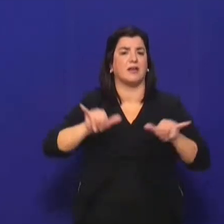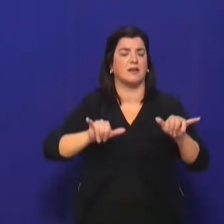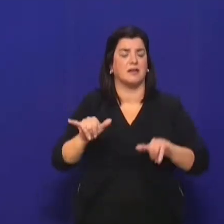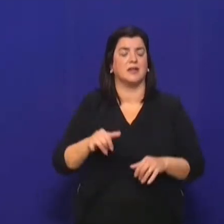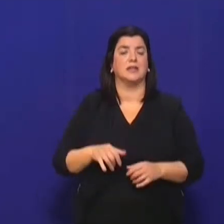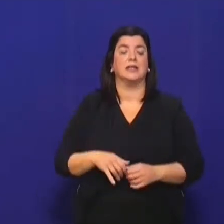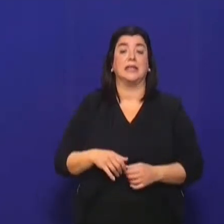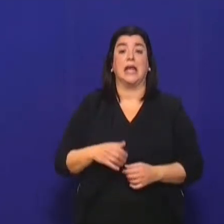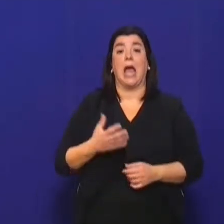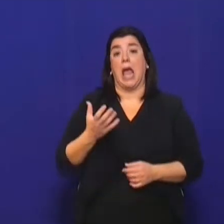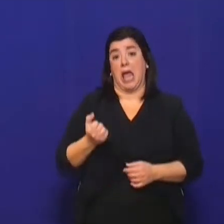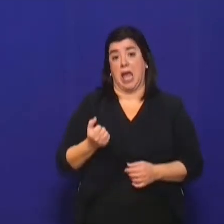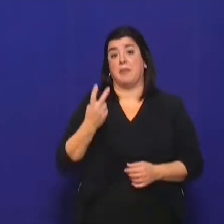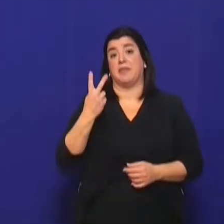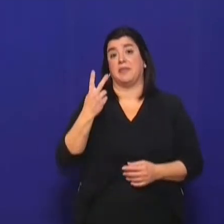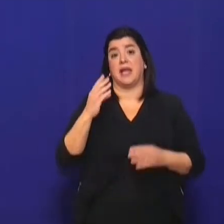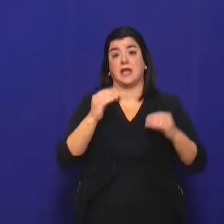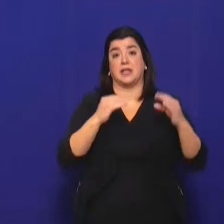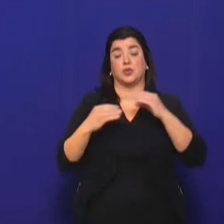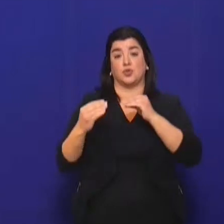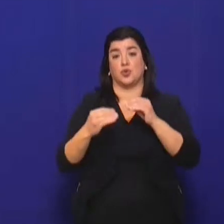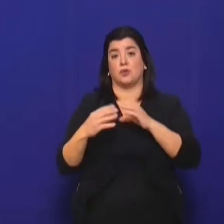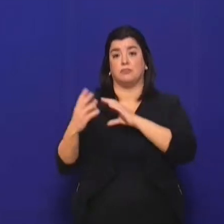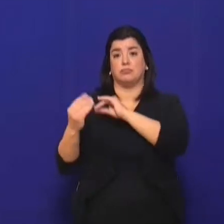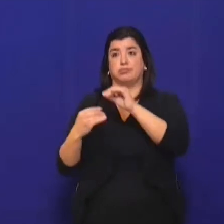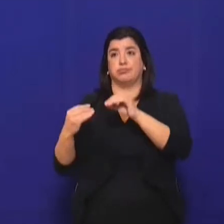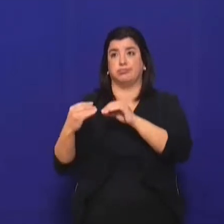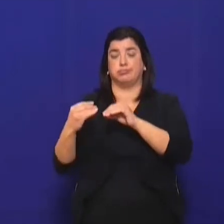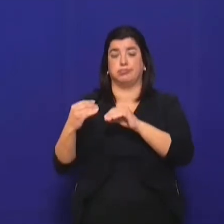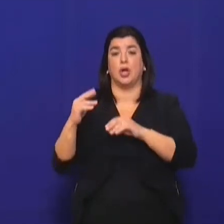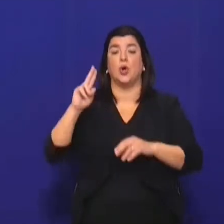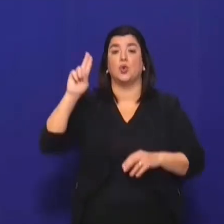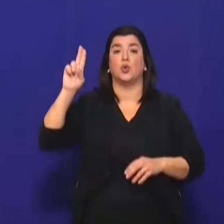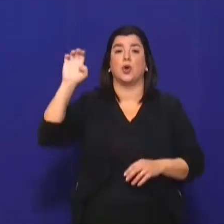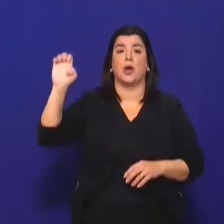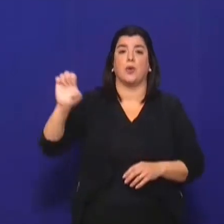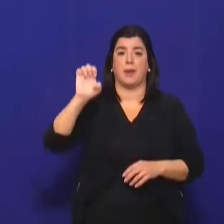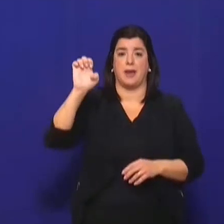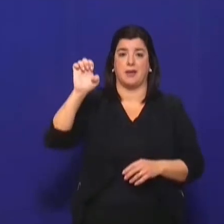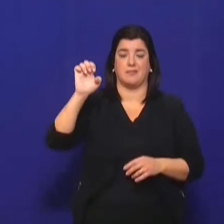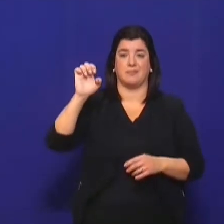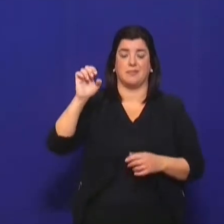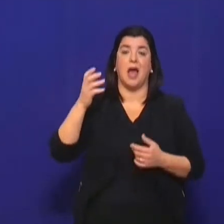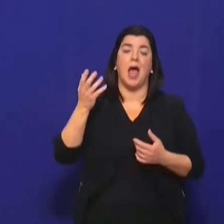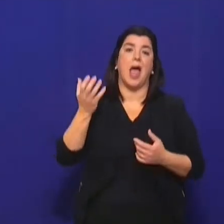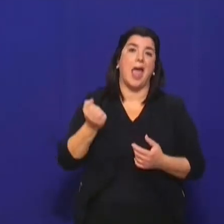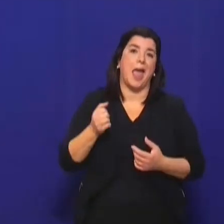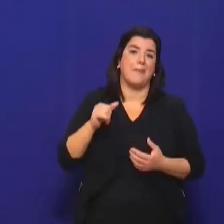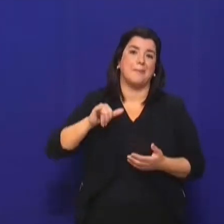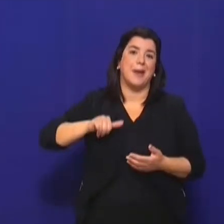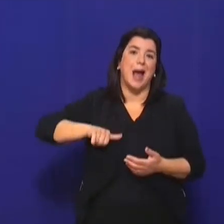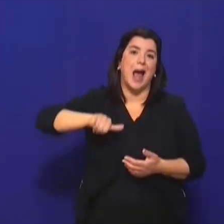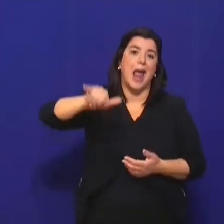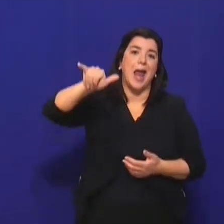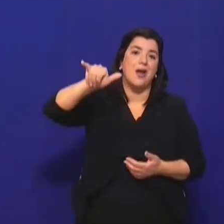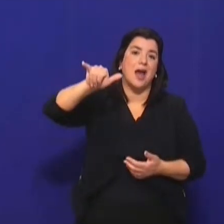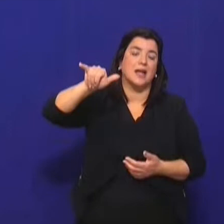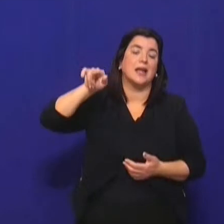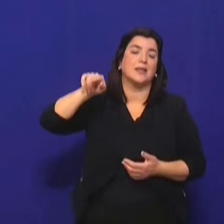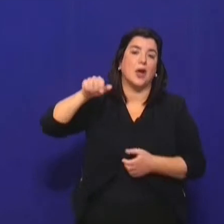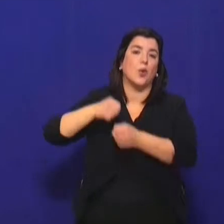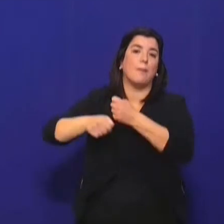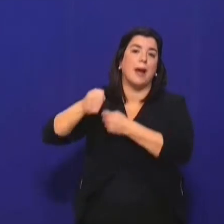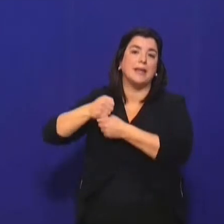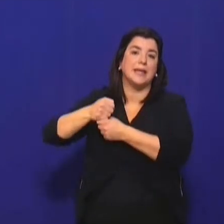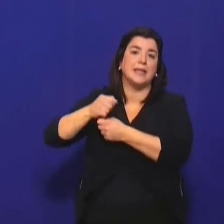żewġ diskussjonijiet għaddejjin fuq livelli ta' Unjoni Ewropea kemm min-naħa tal-airlines li għandhom diskussjonijiet għaddejjin min-naħa tagħhom, imma